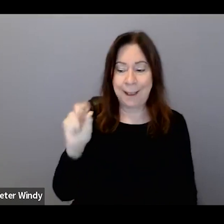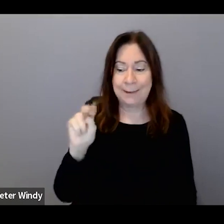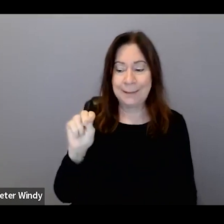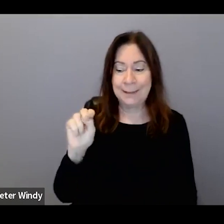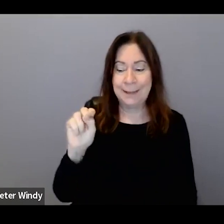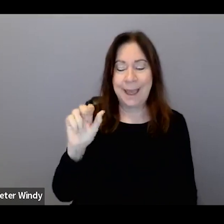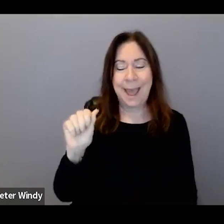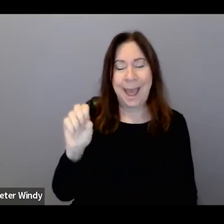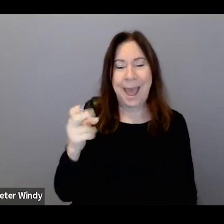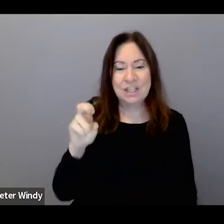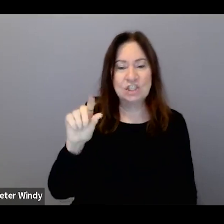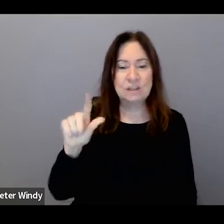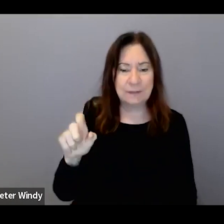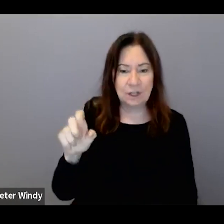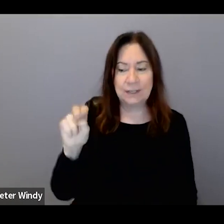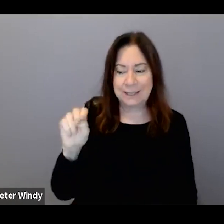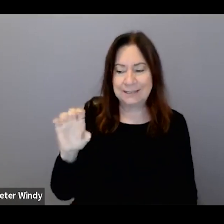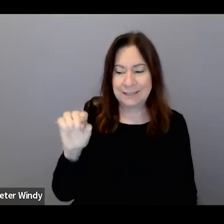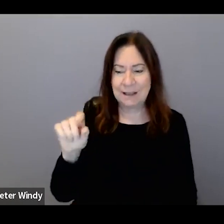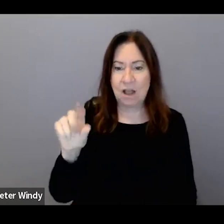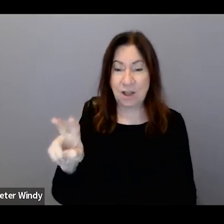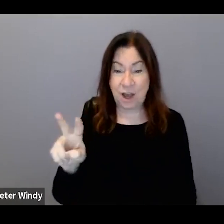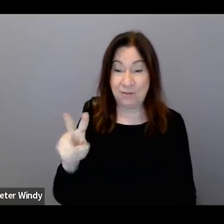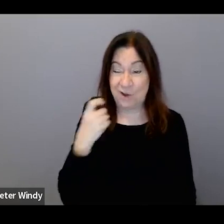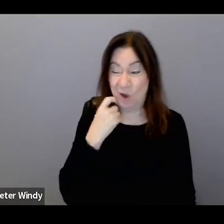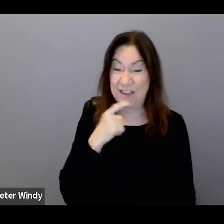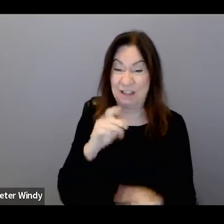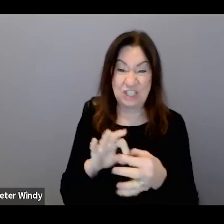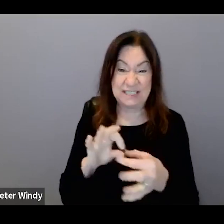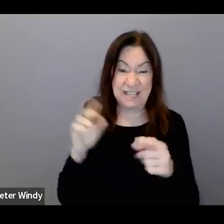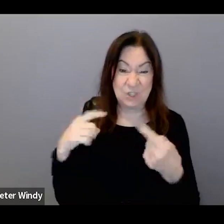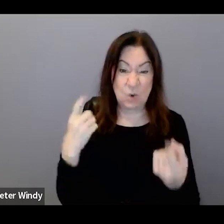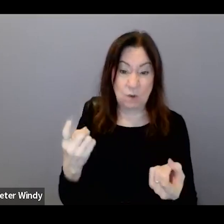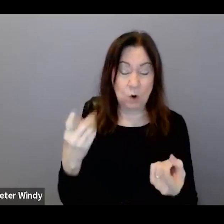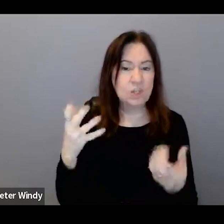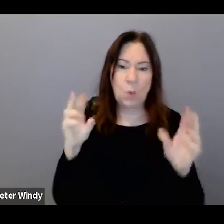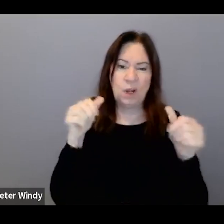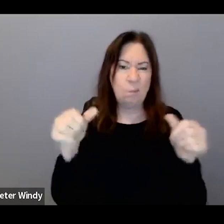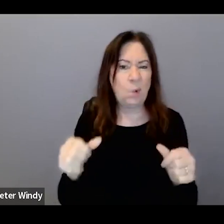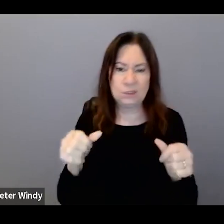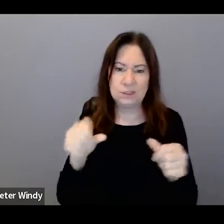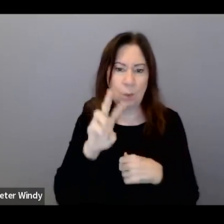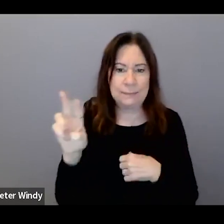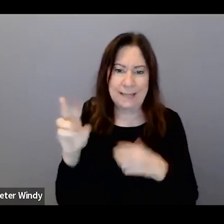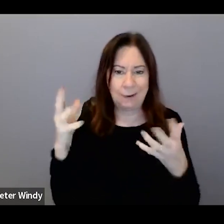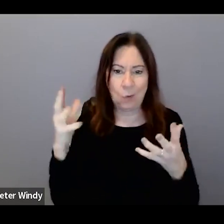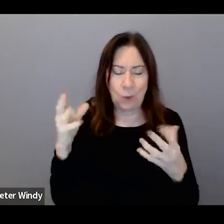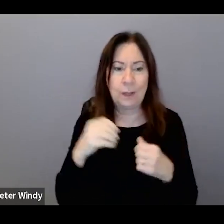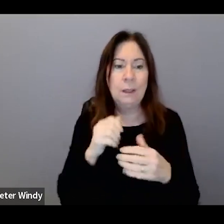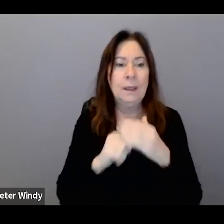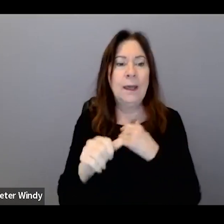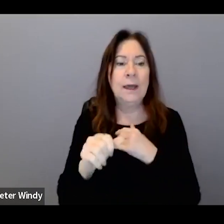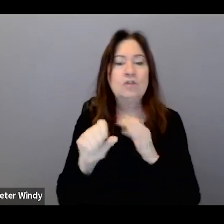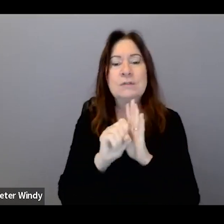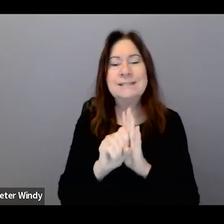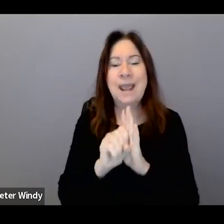leadprevention@asheville.nc.gov. And it's worth noting now that everything that I have said so far is already posted on our website under the sampling